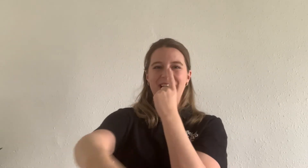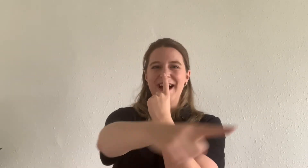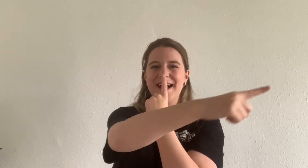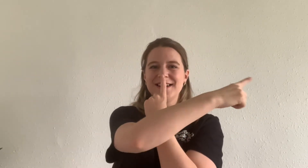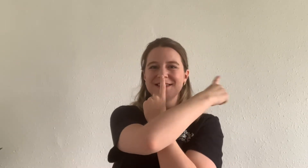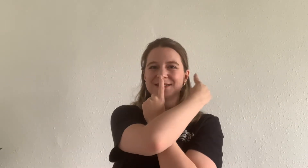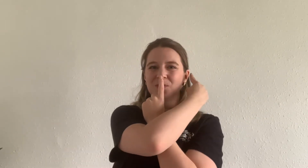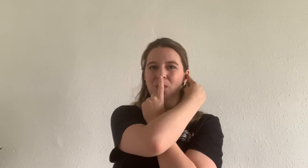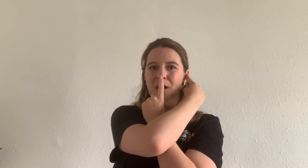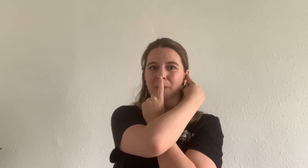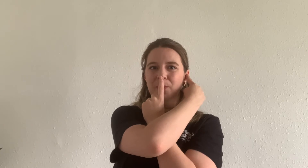And swap.